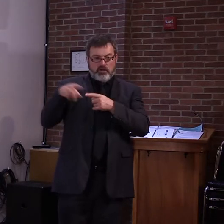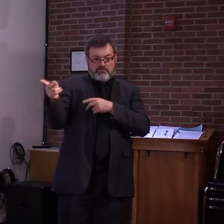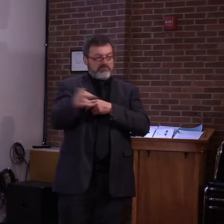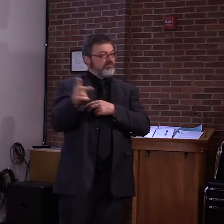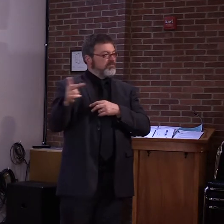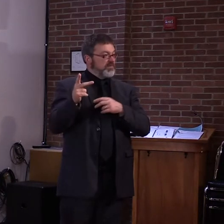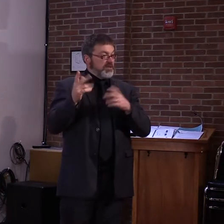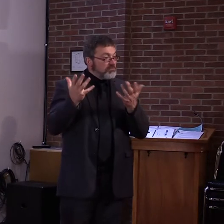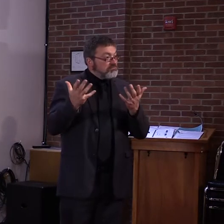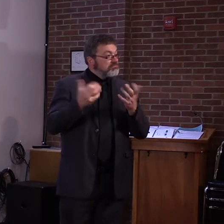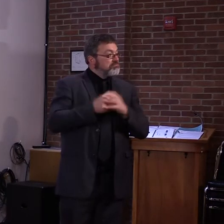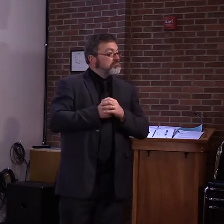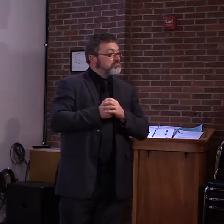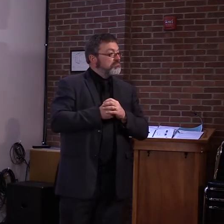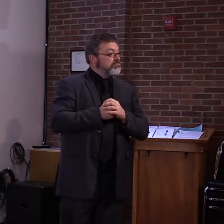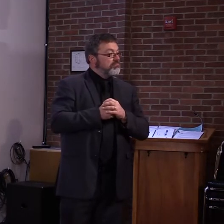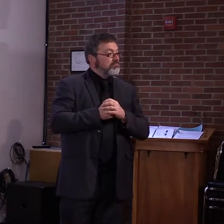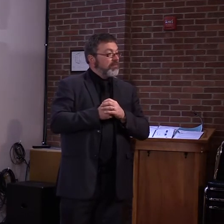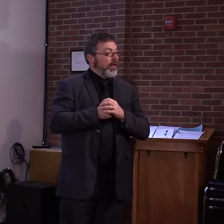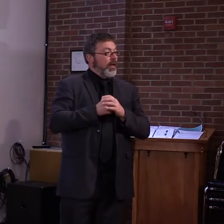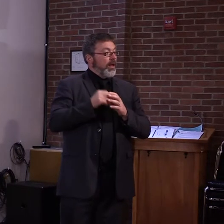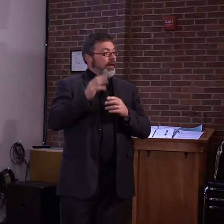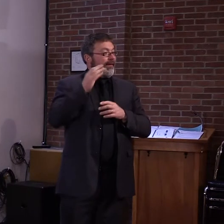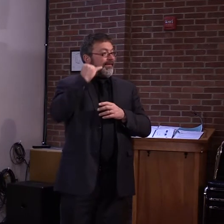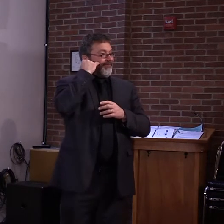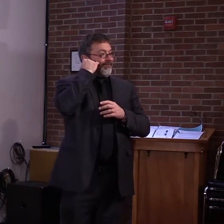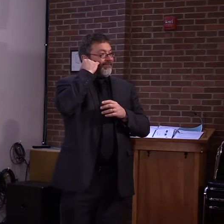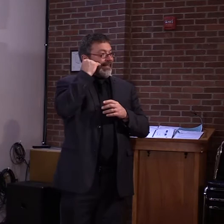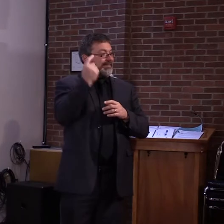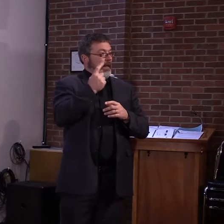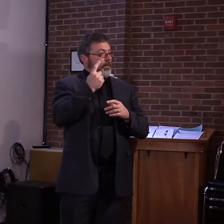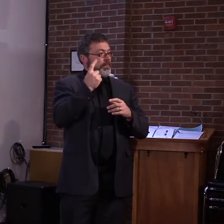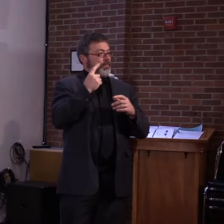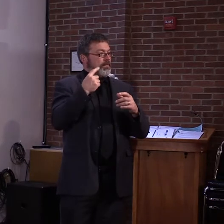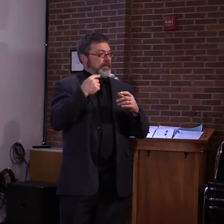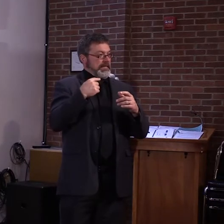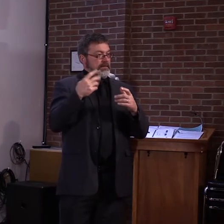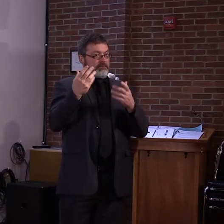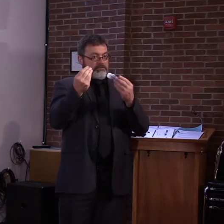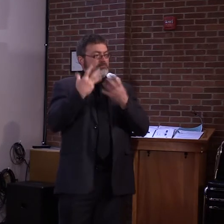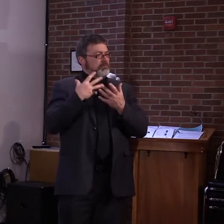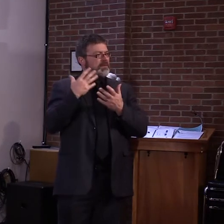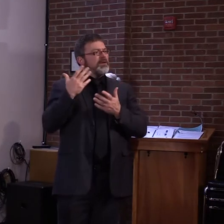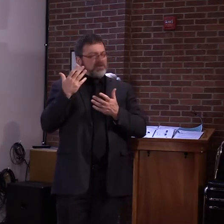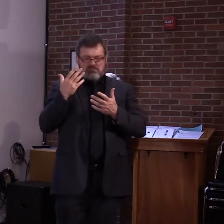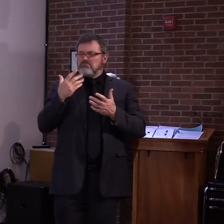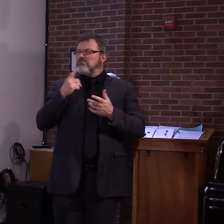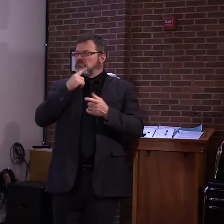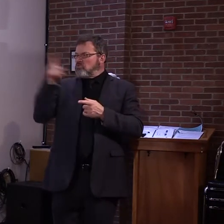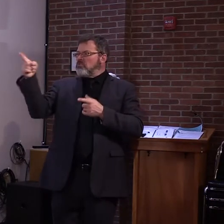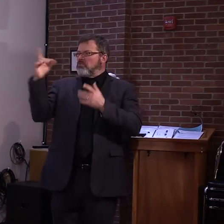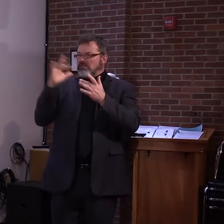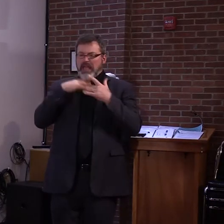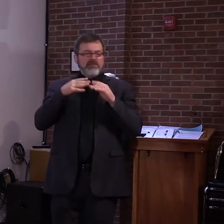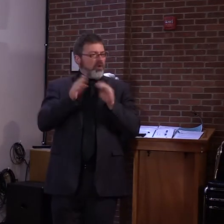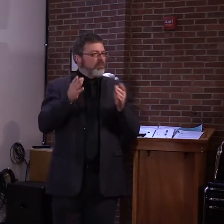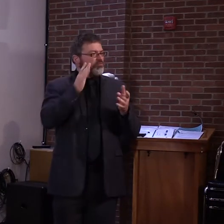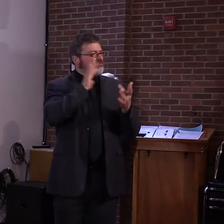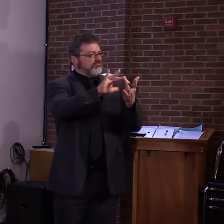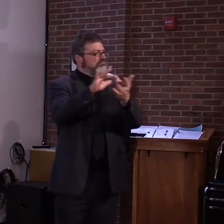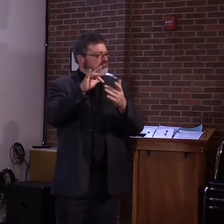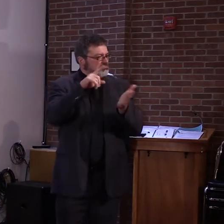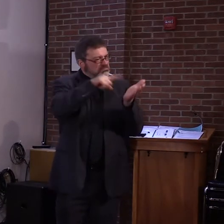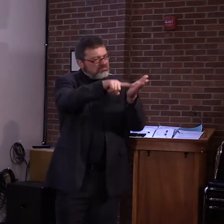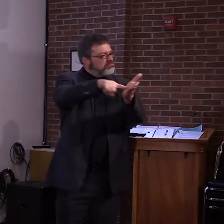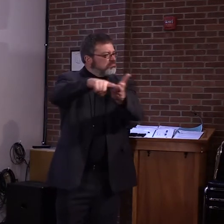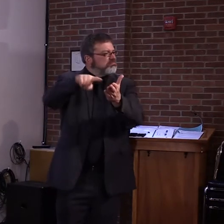been into their contact, they will be notified. Yes, I mean, the contact tracers will be in touch with